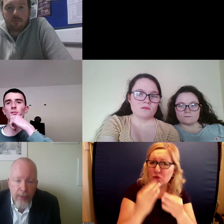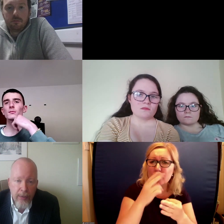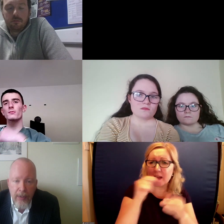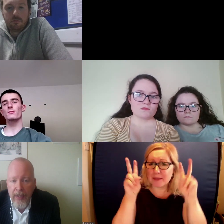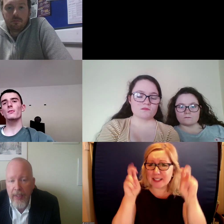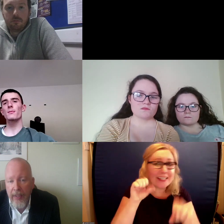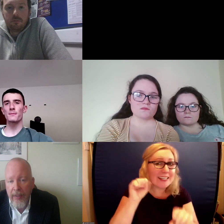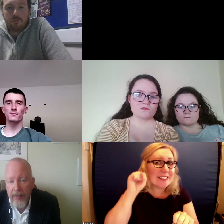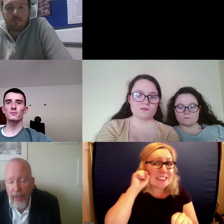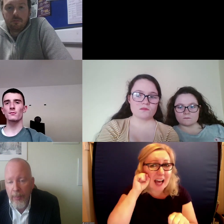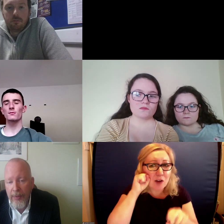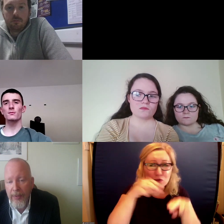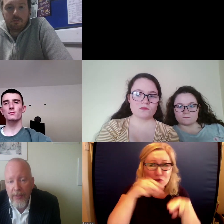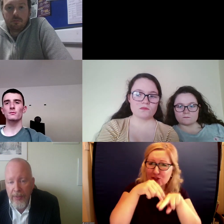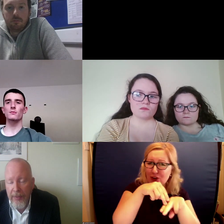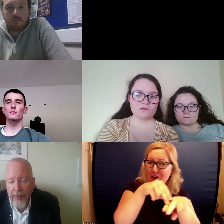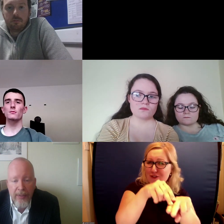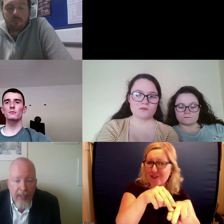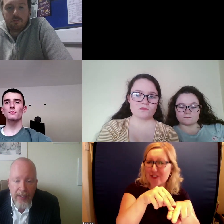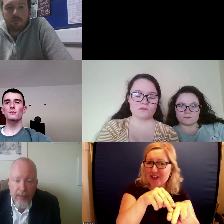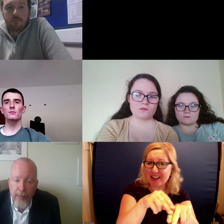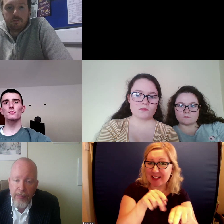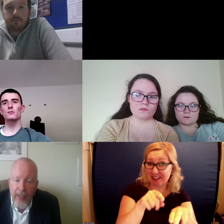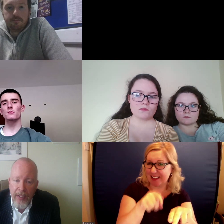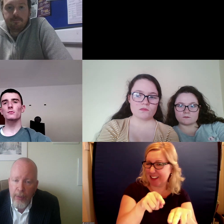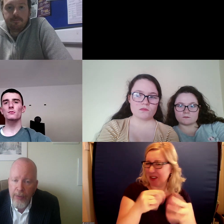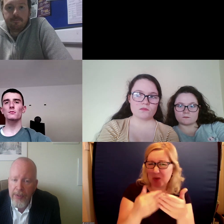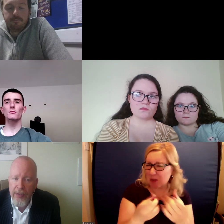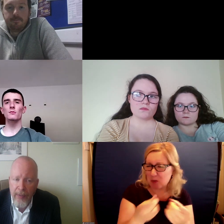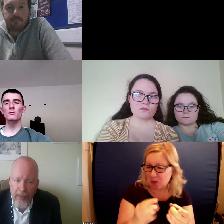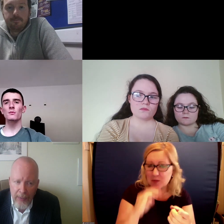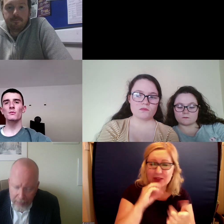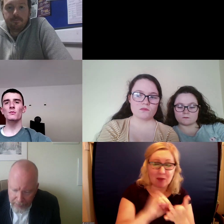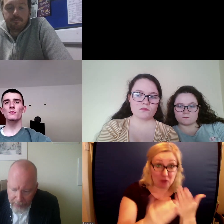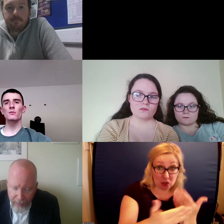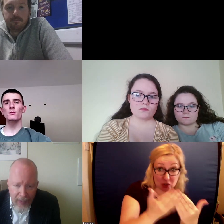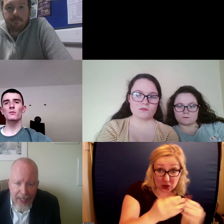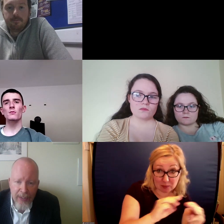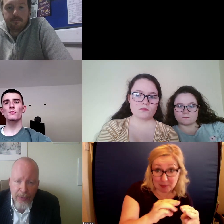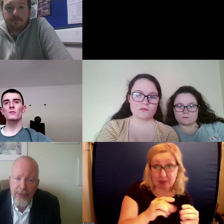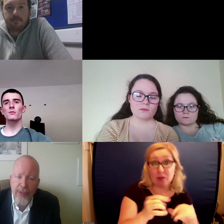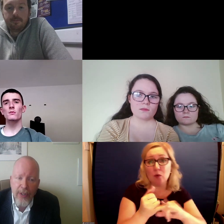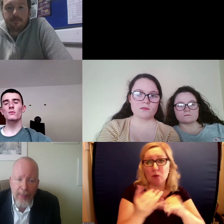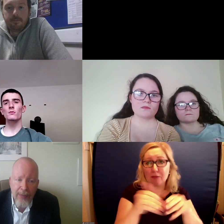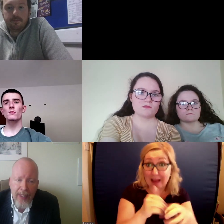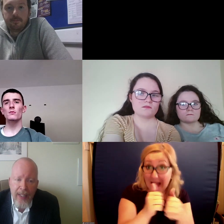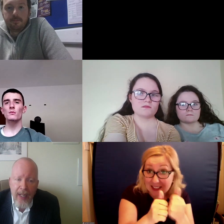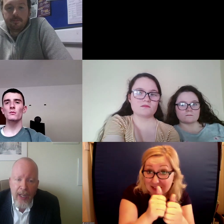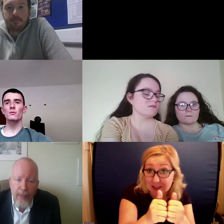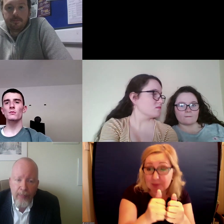together youth, development, skills, activism, and a whole series of other things that he'll certainly talk